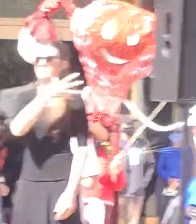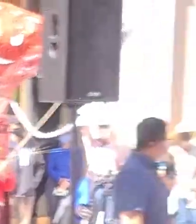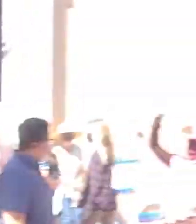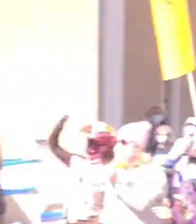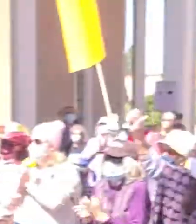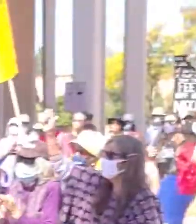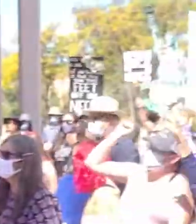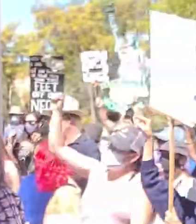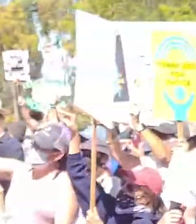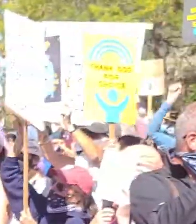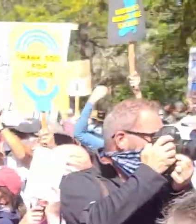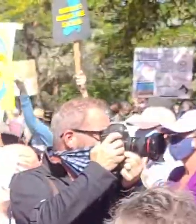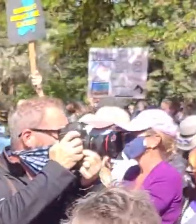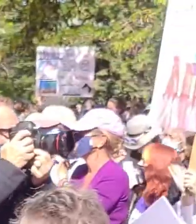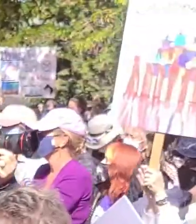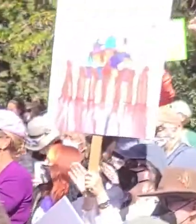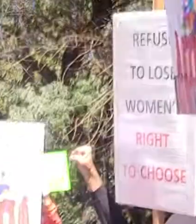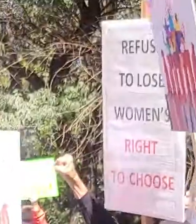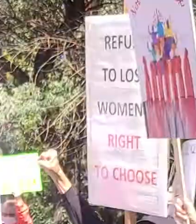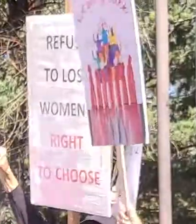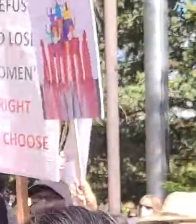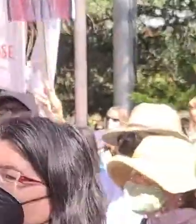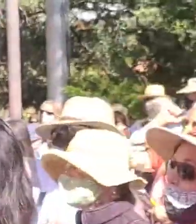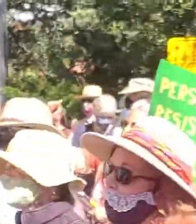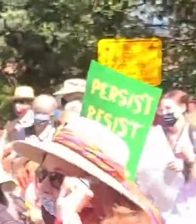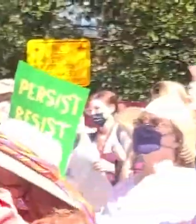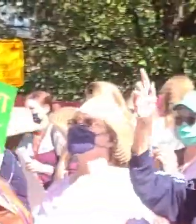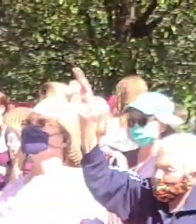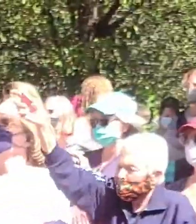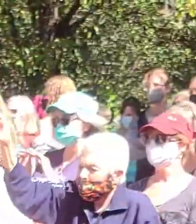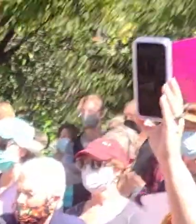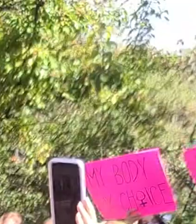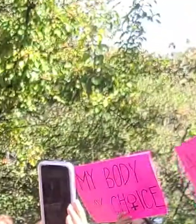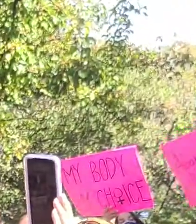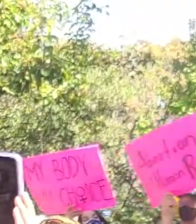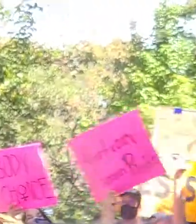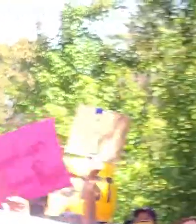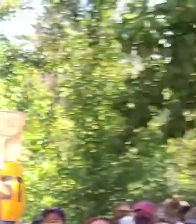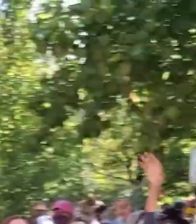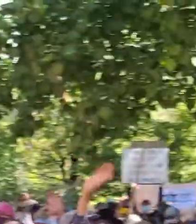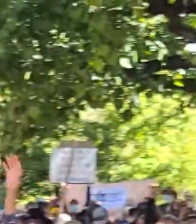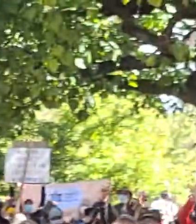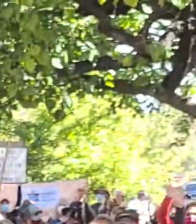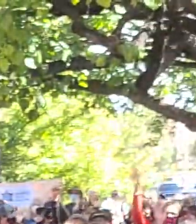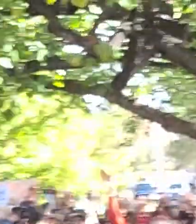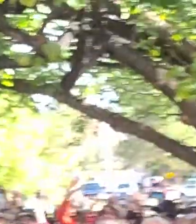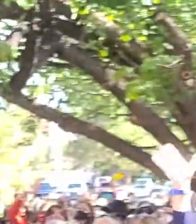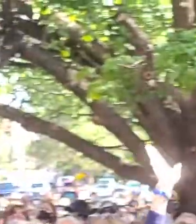will! And we will! And we will! All right, you guys are awesome!